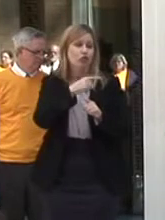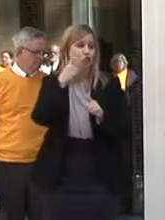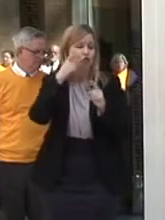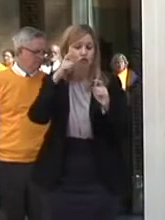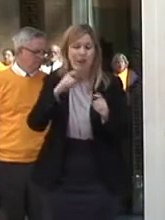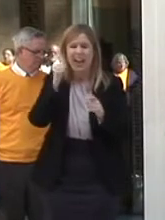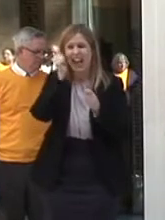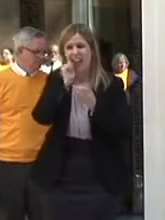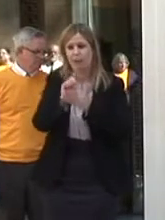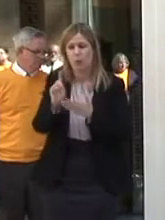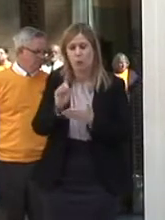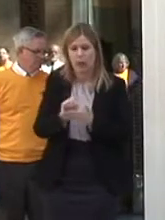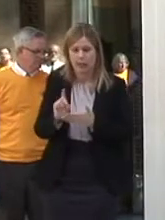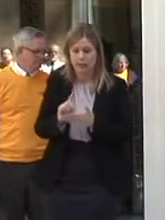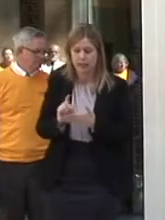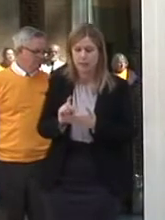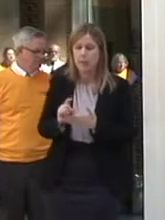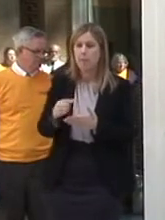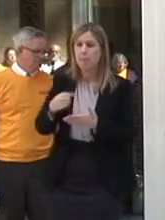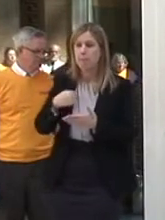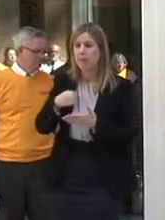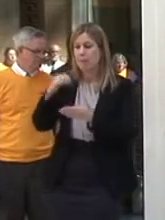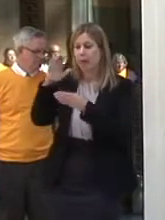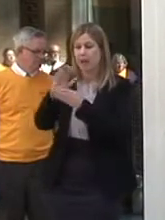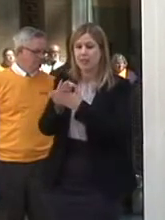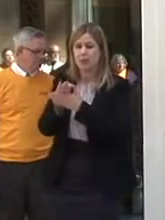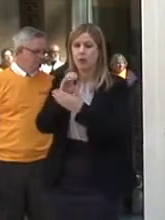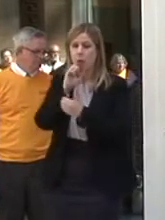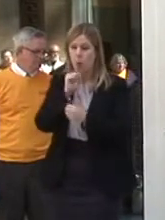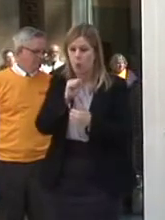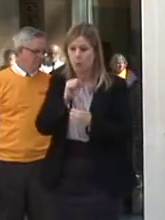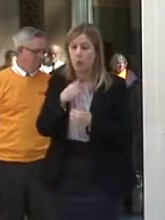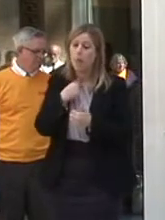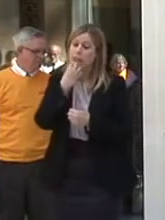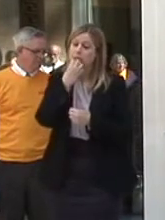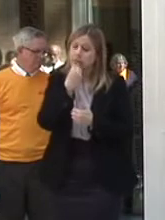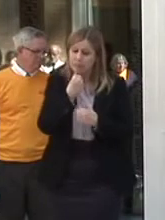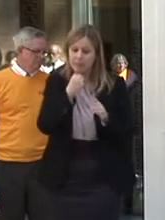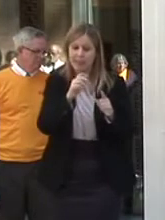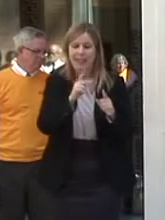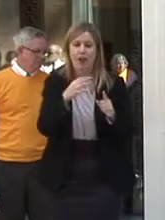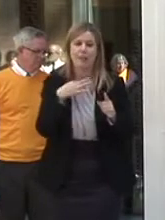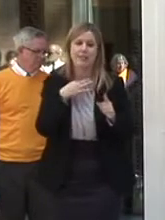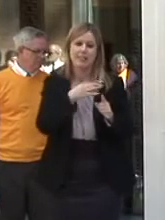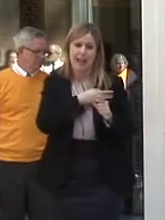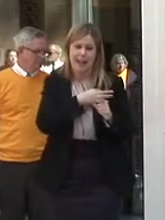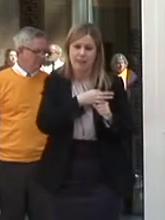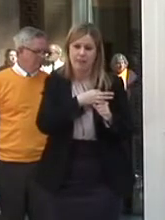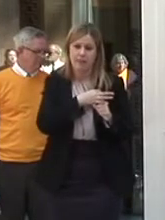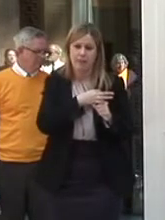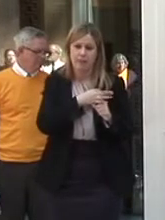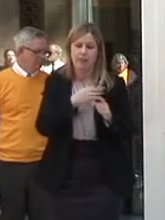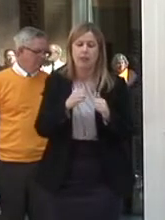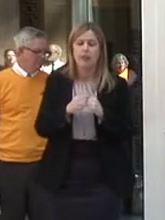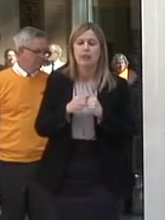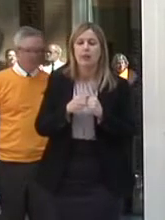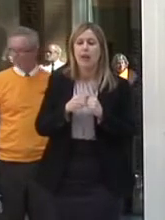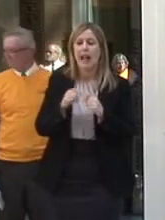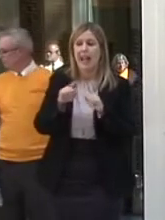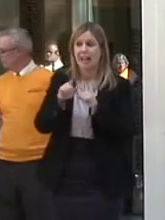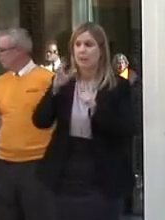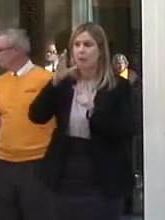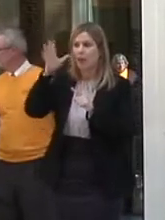process. My husband and I are getting old. We thank God for Karen's staff and that she has a good place to live almost every day. As parents, we